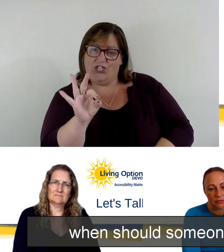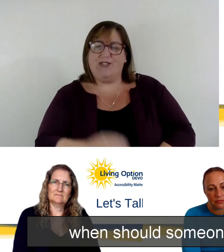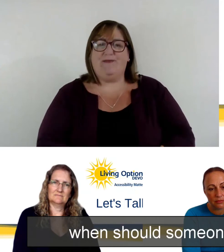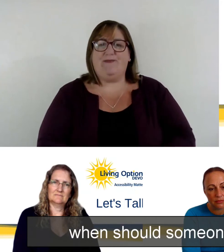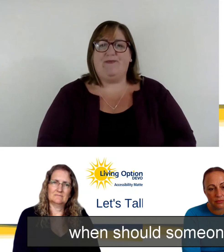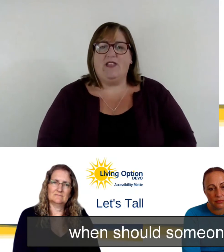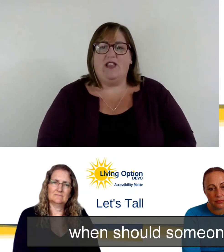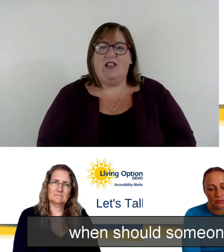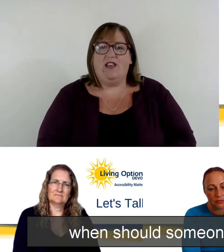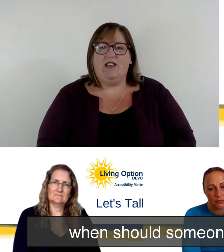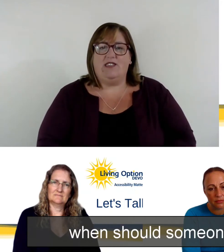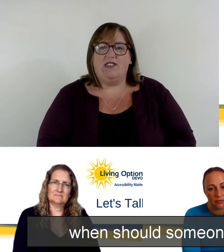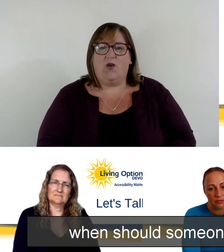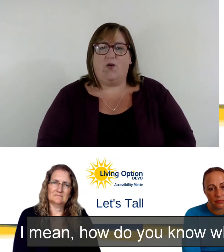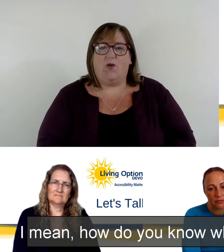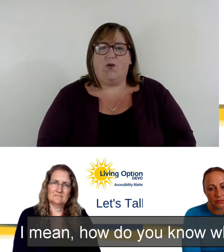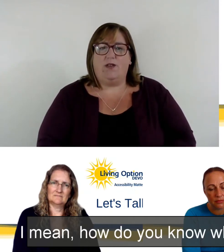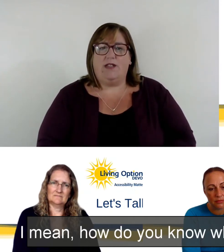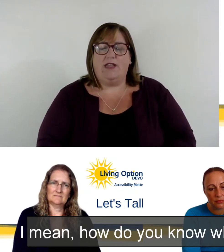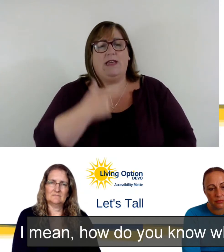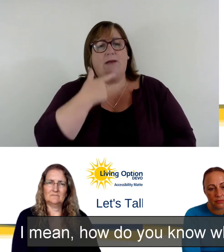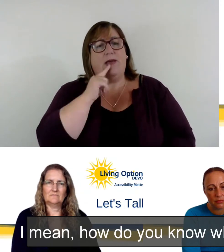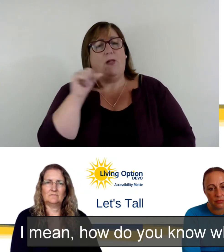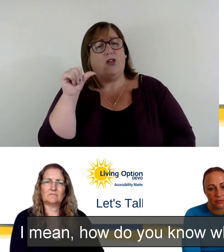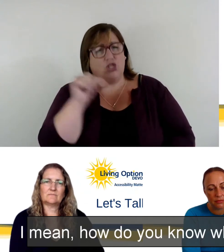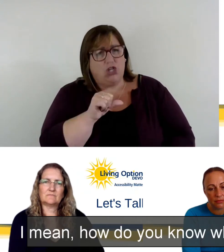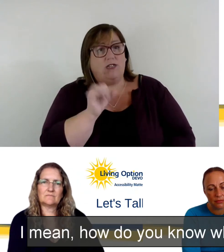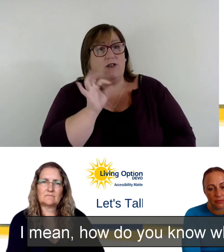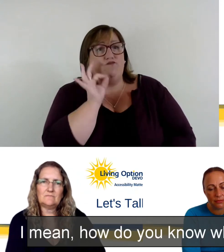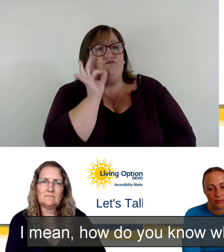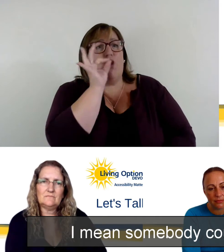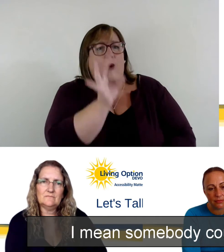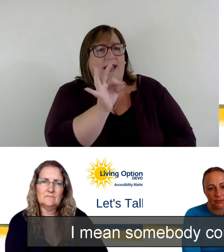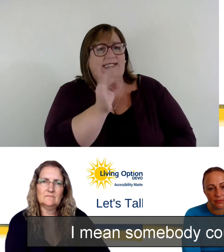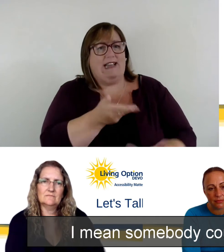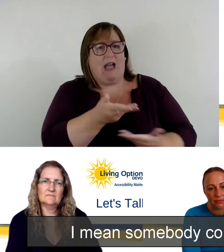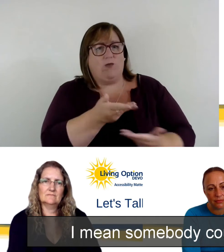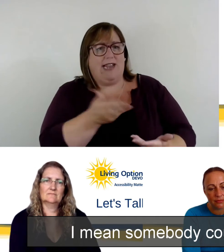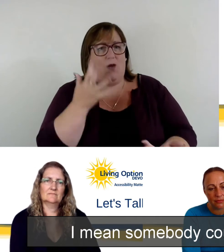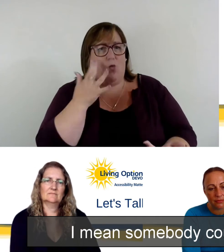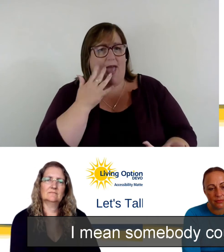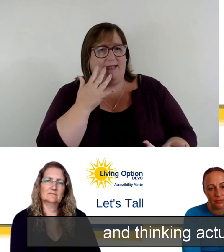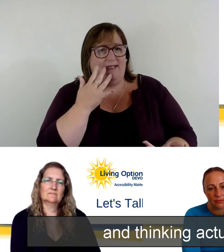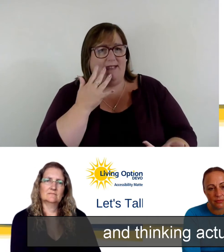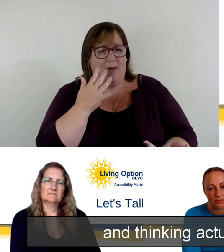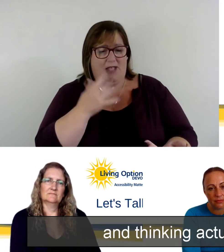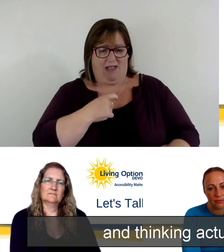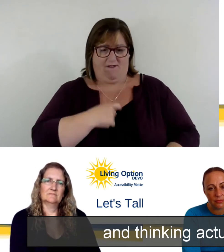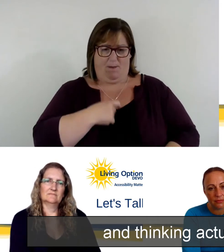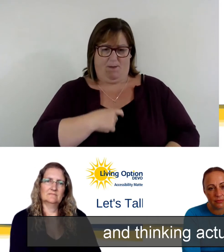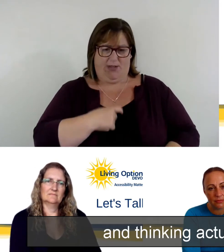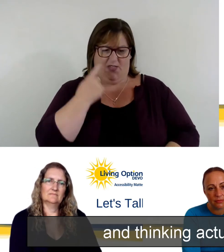when should someone seek counselling? I mean, how do you know when you need counselling? I mean, somebody could be watching this and